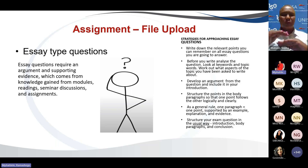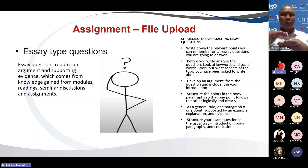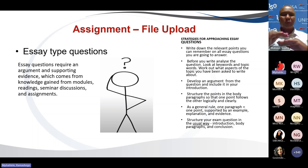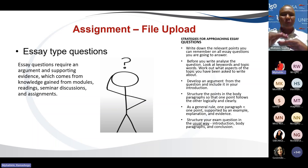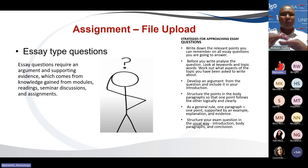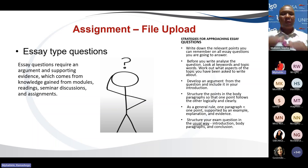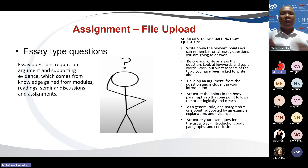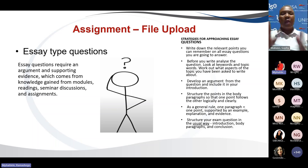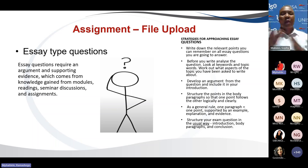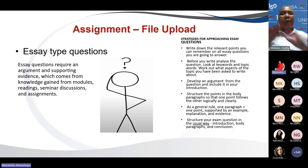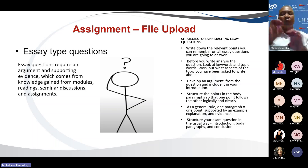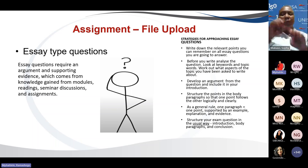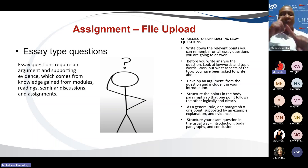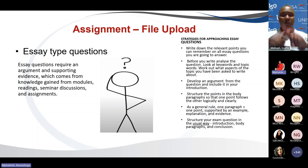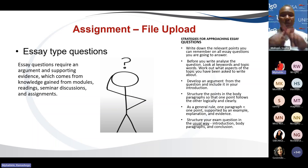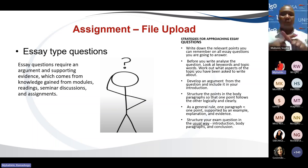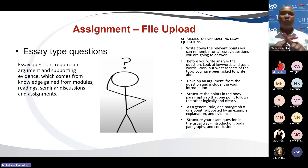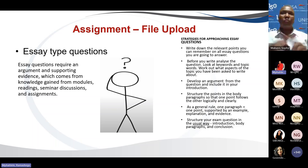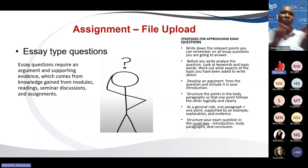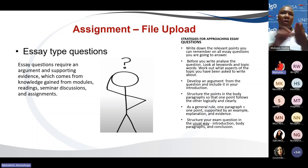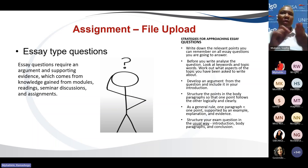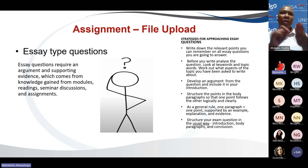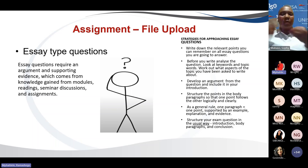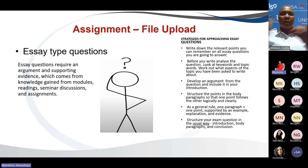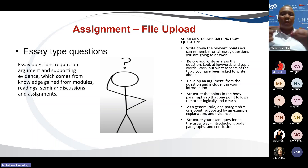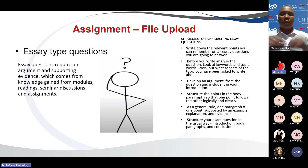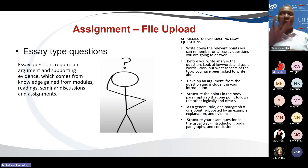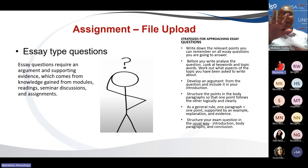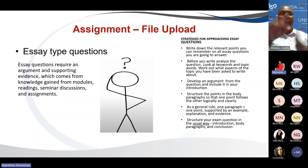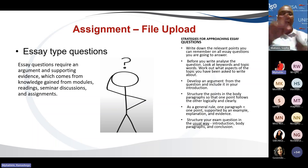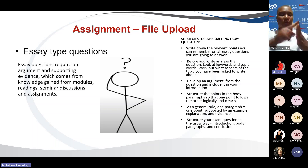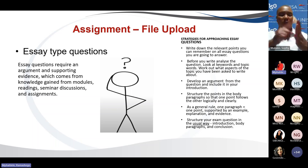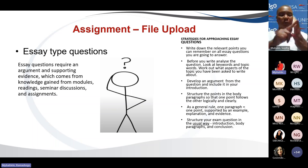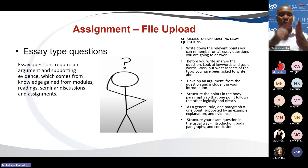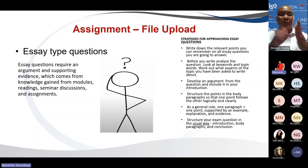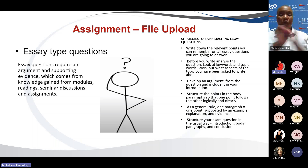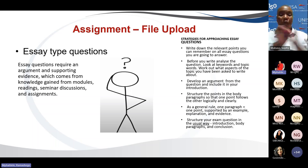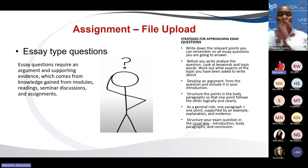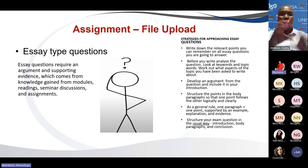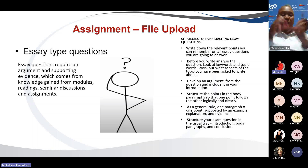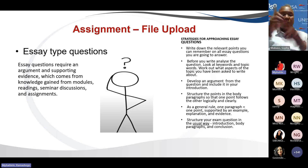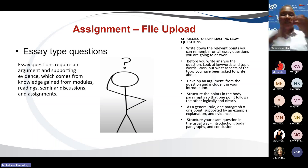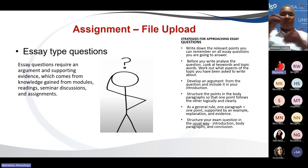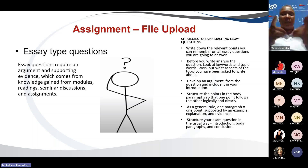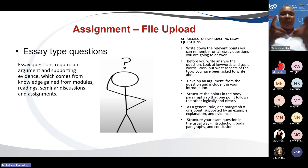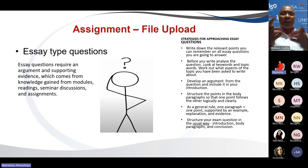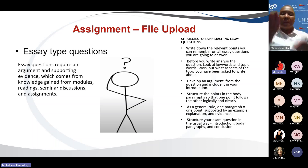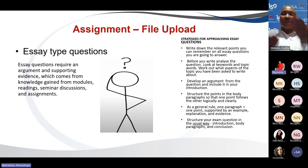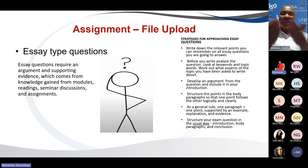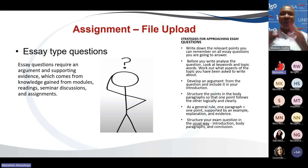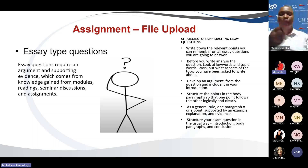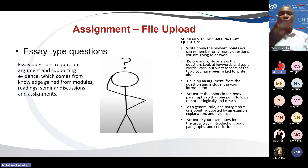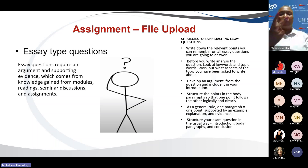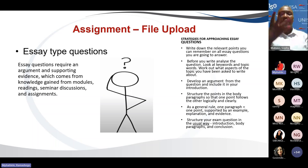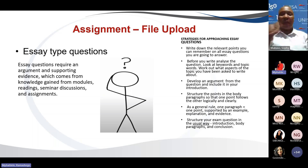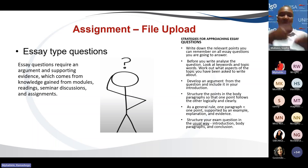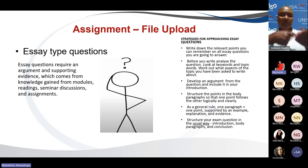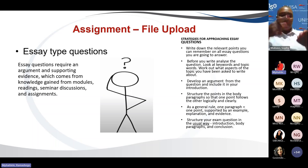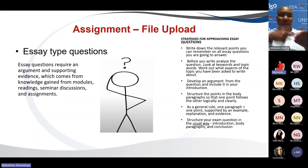you want to write about 5 points in your discussion, and maybe that is 25